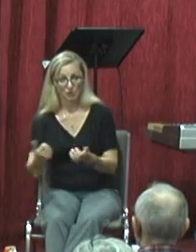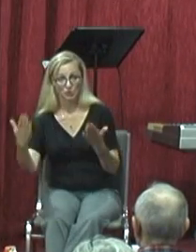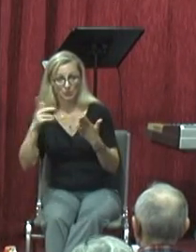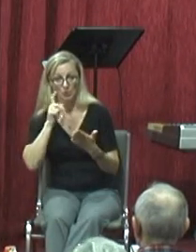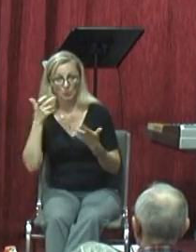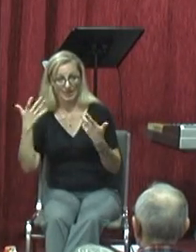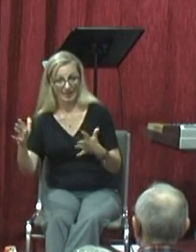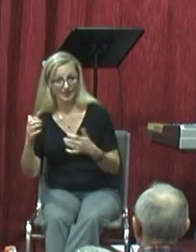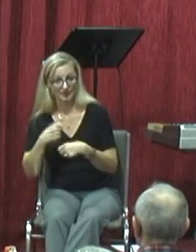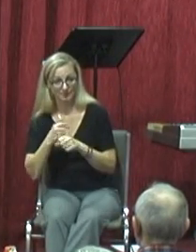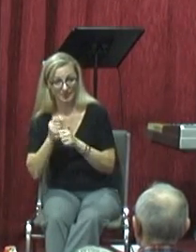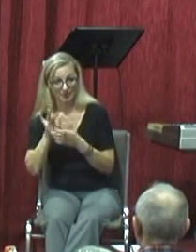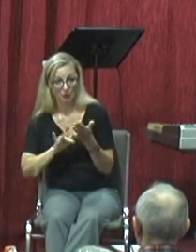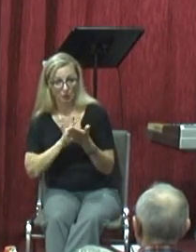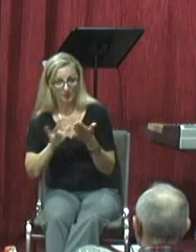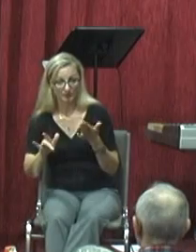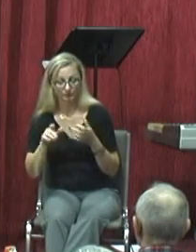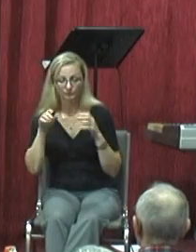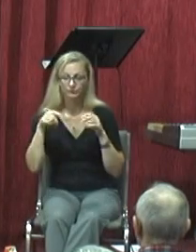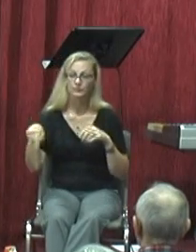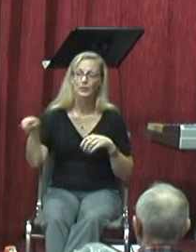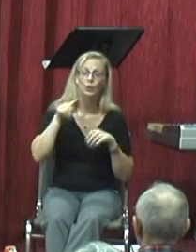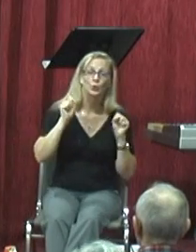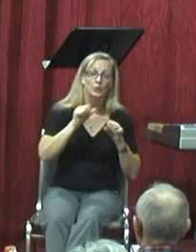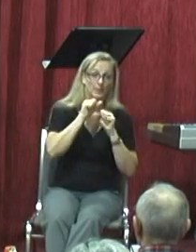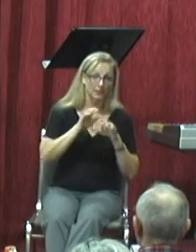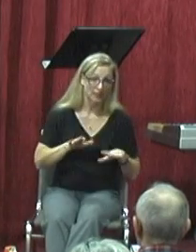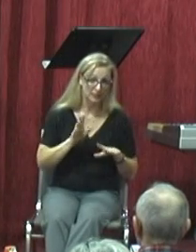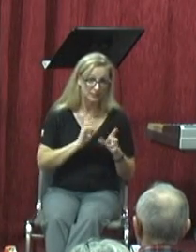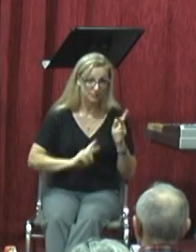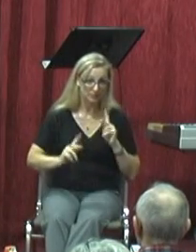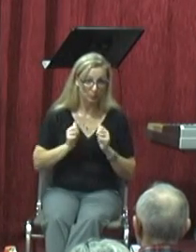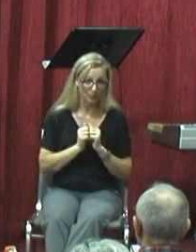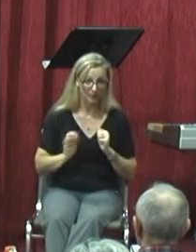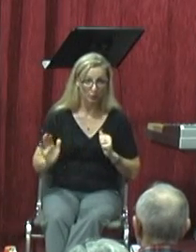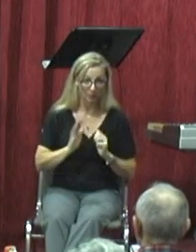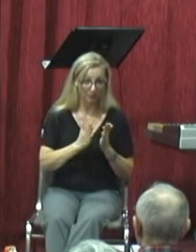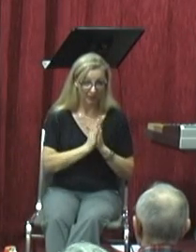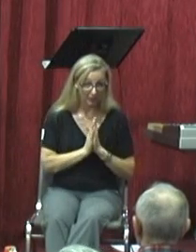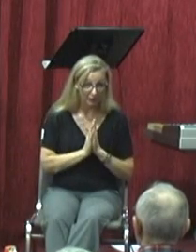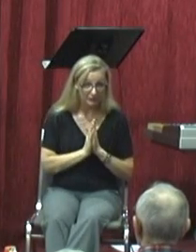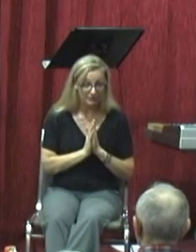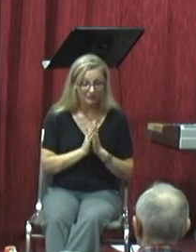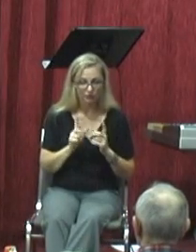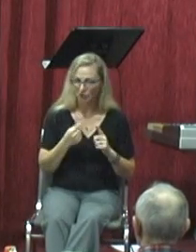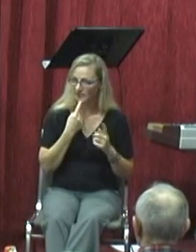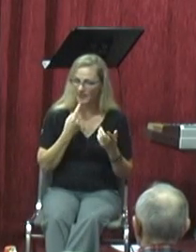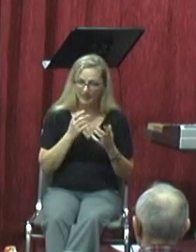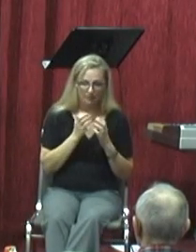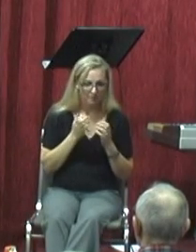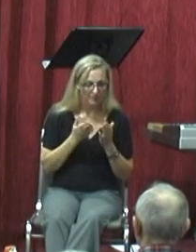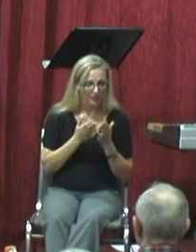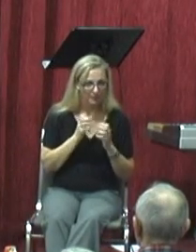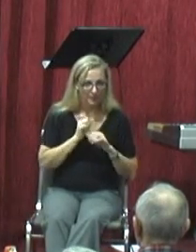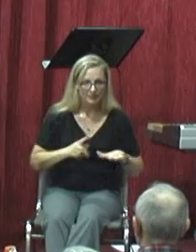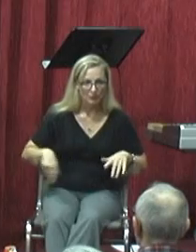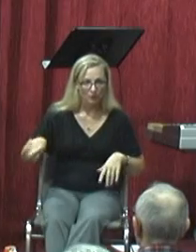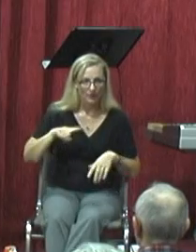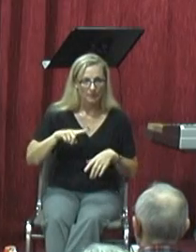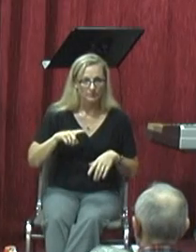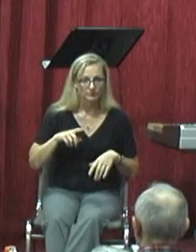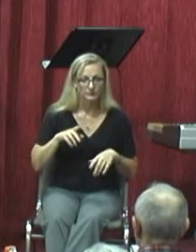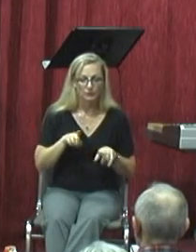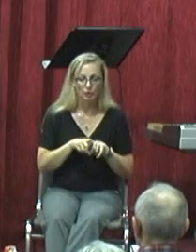atonement. You can bless people with your prayers, just reciting a blessing over them, and you can bless them by helping